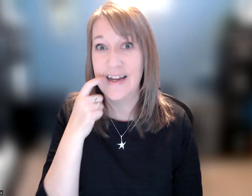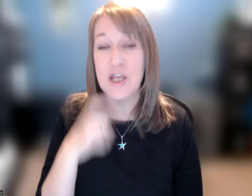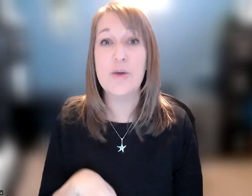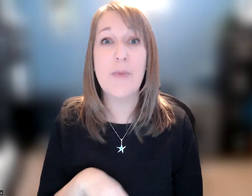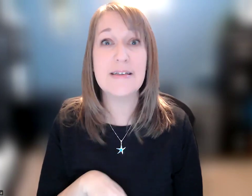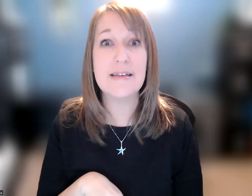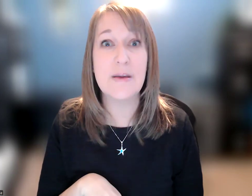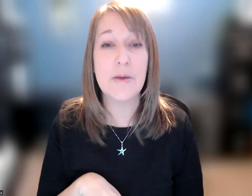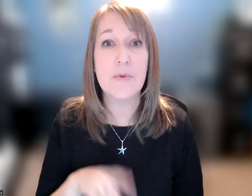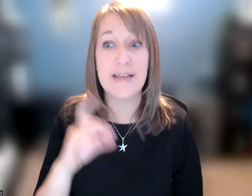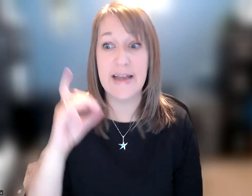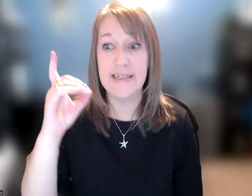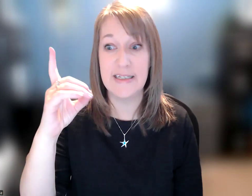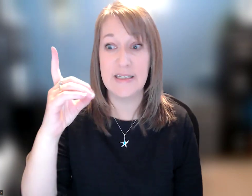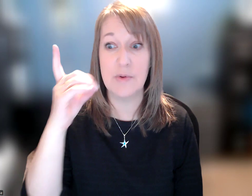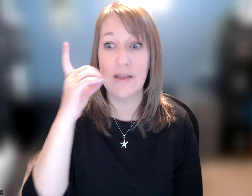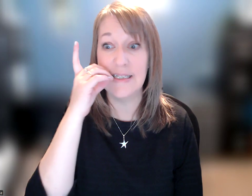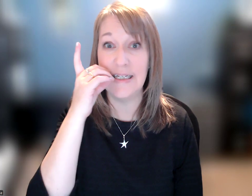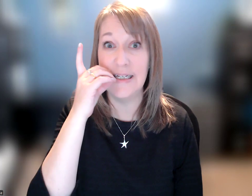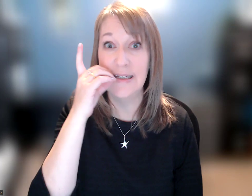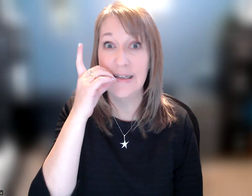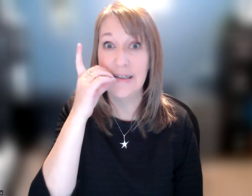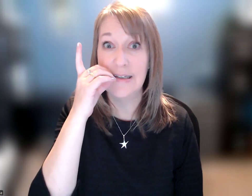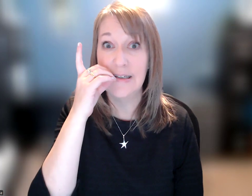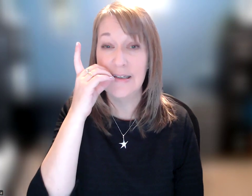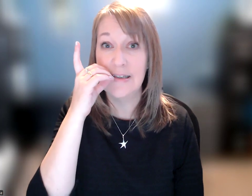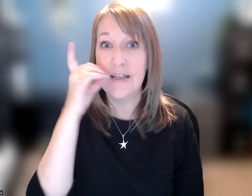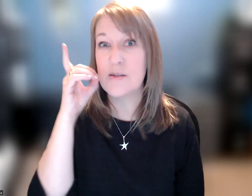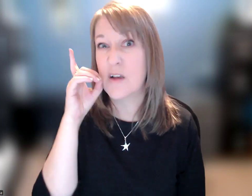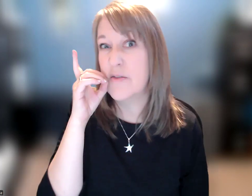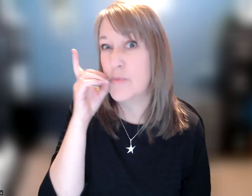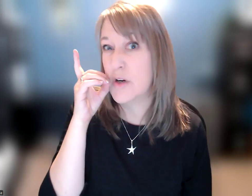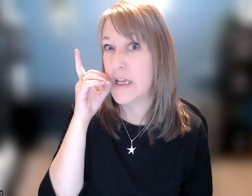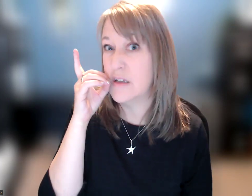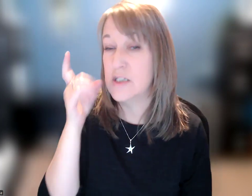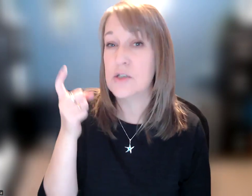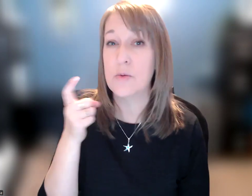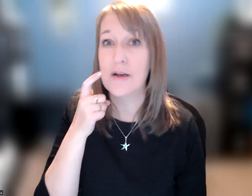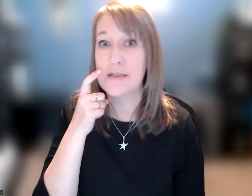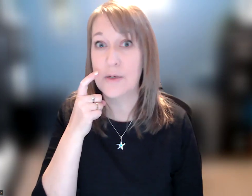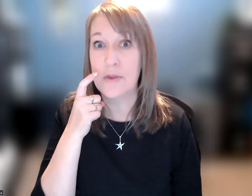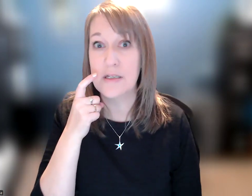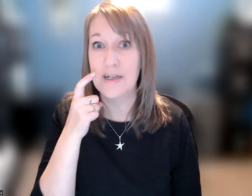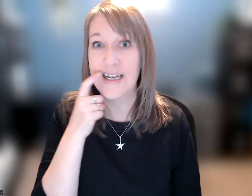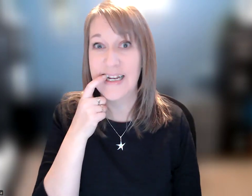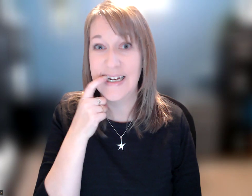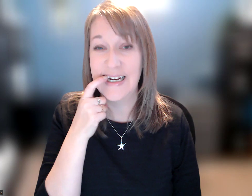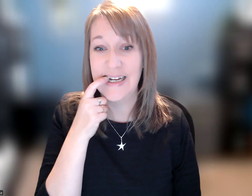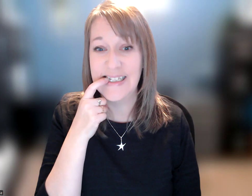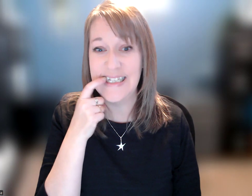You might see some people sign dentist with a D. That's kind of more English, so we're going to stick with this one,